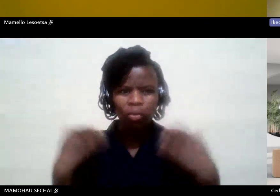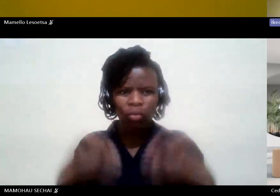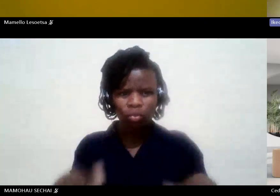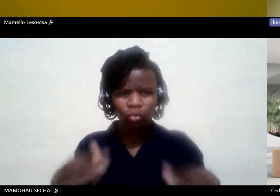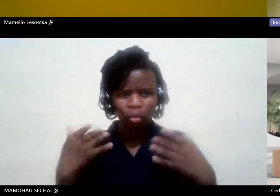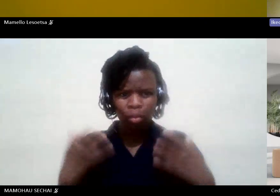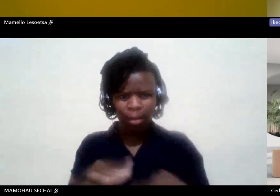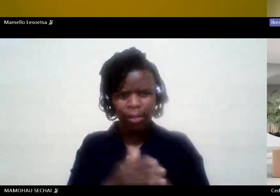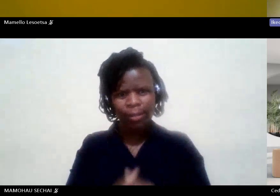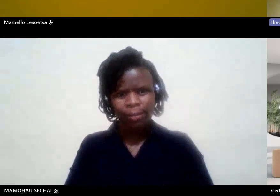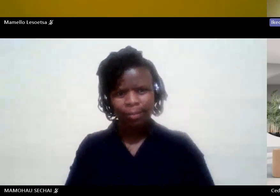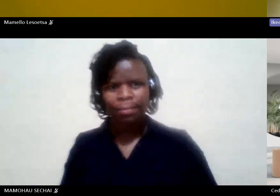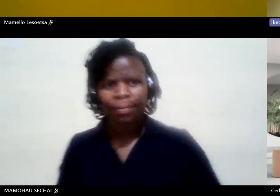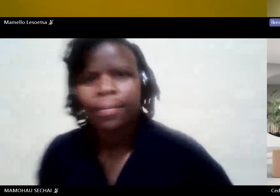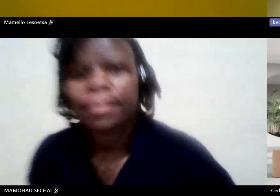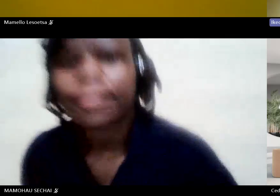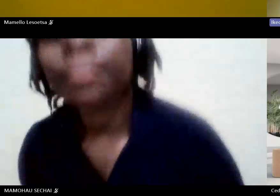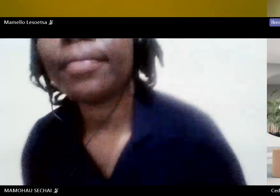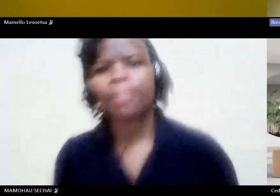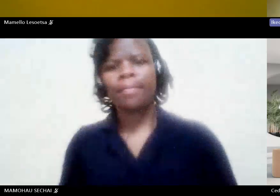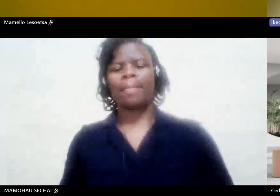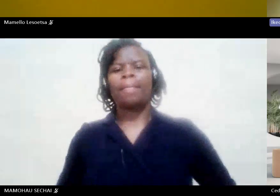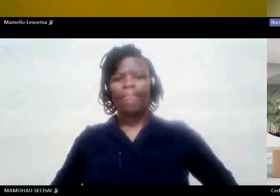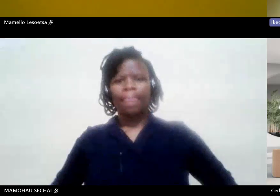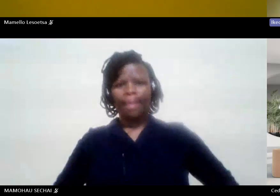O&M training, very critical.